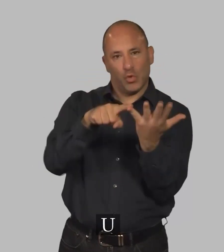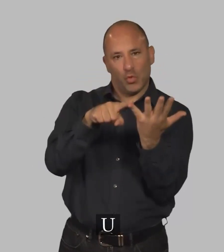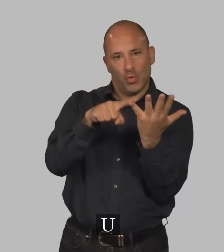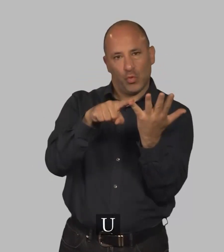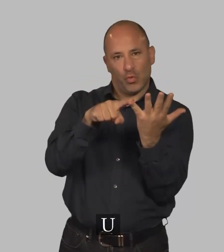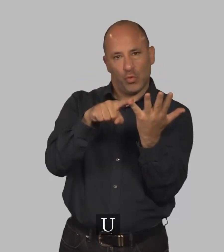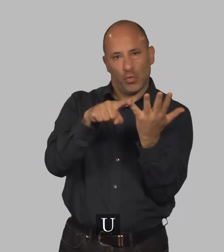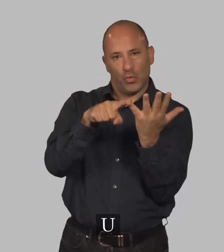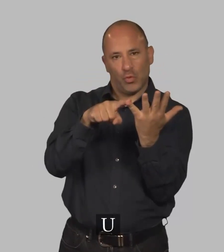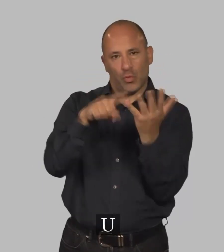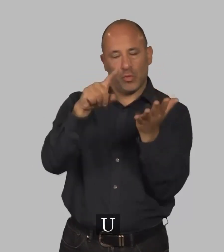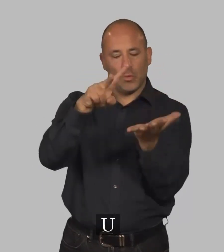U,